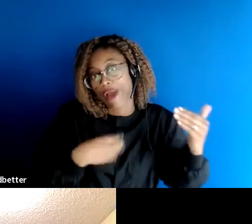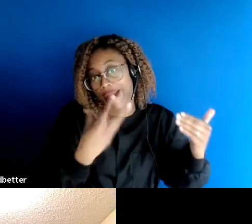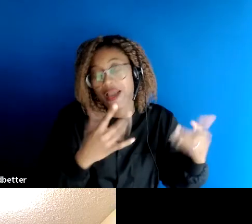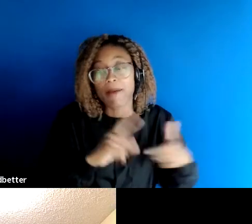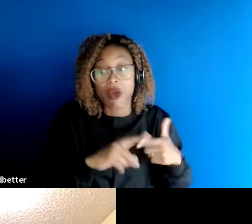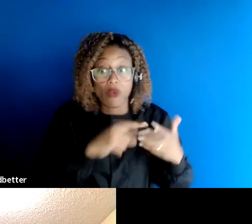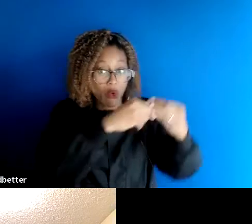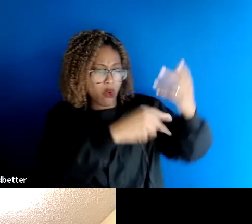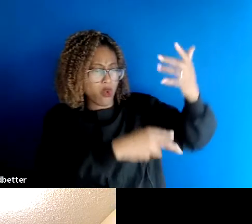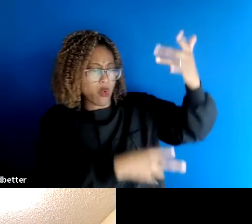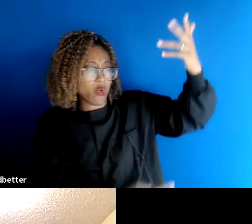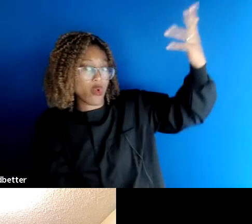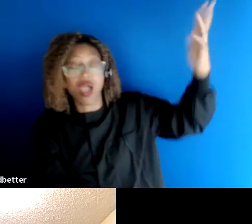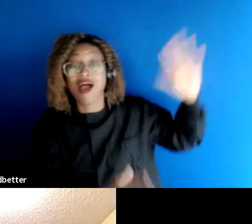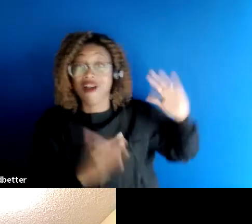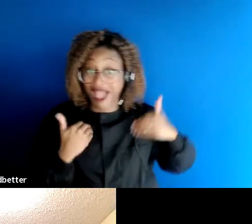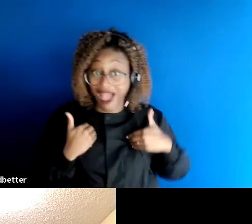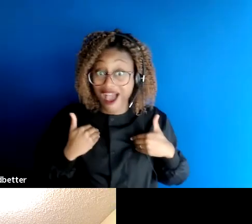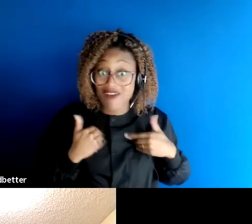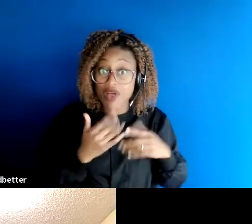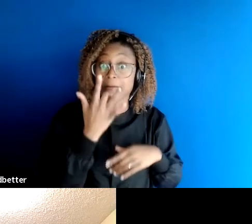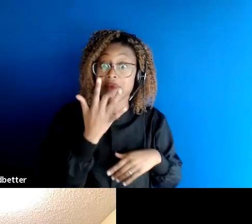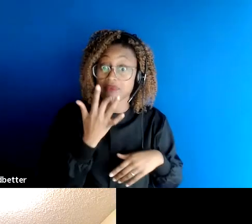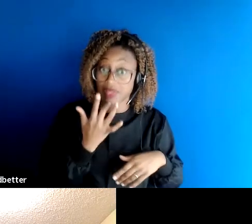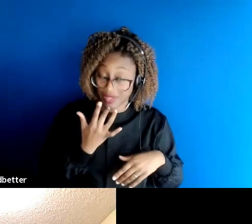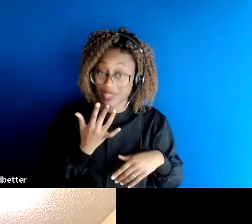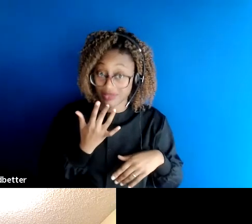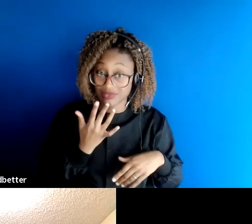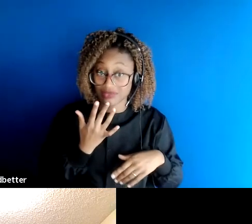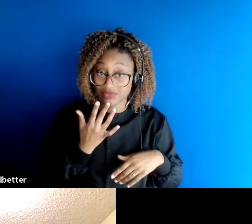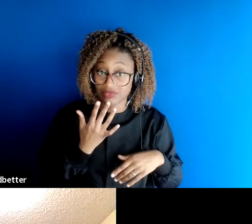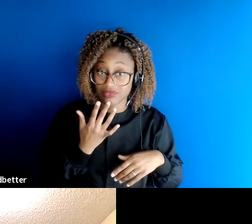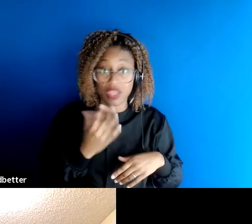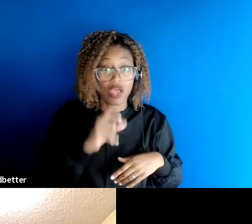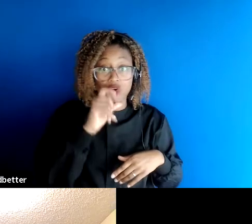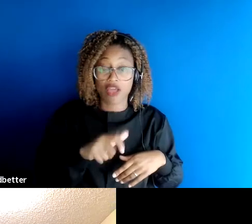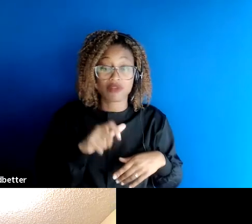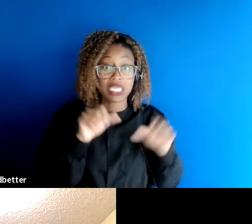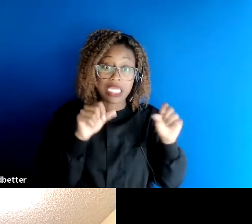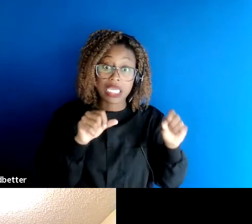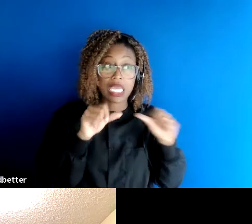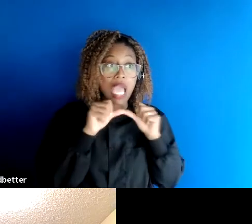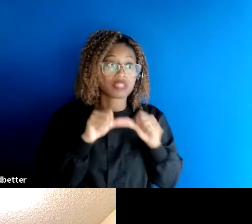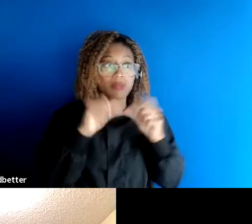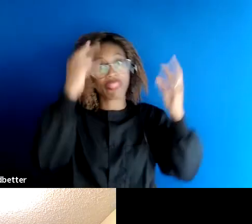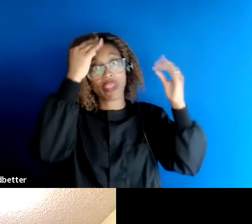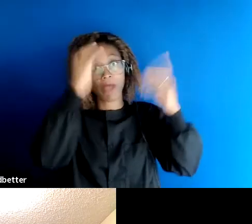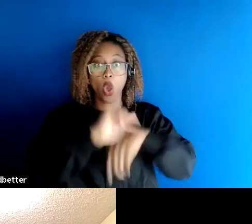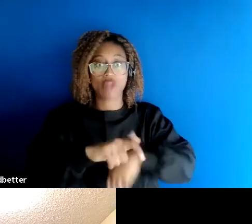we have, all of those lived experiences that we don't have to be constantly thinking about all the